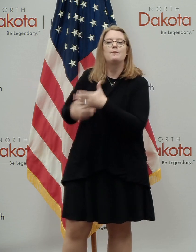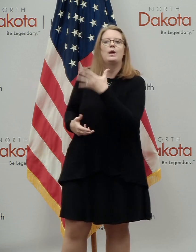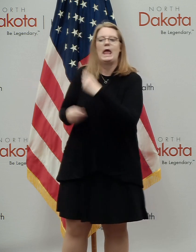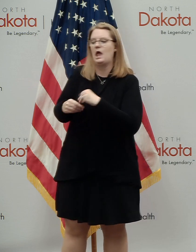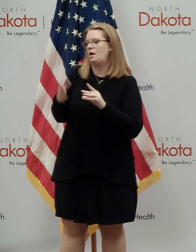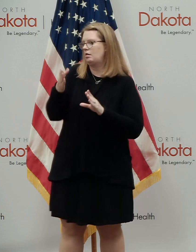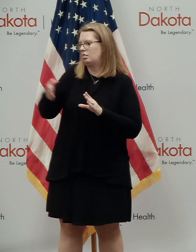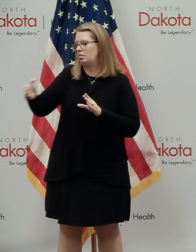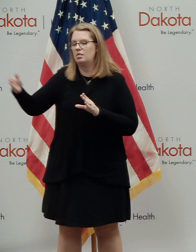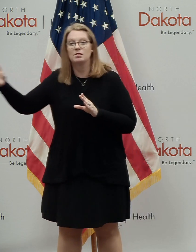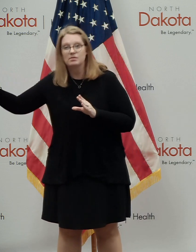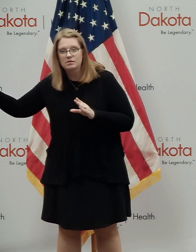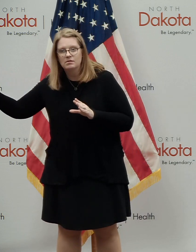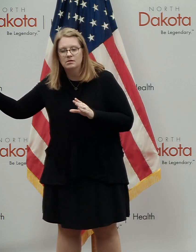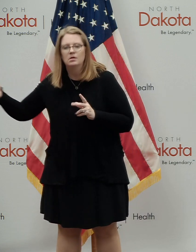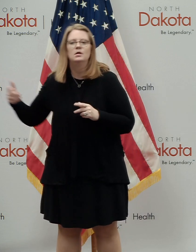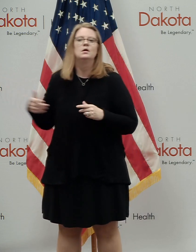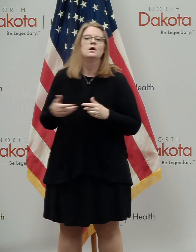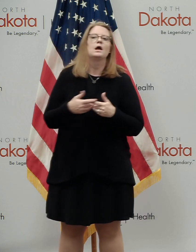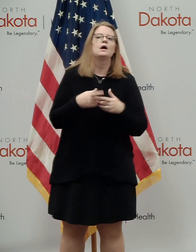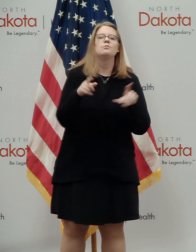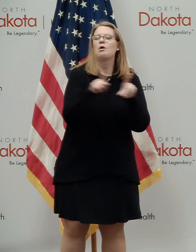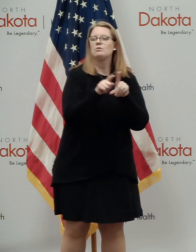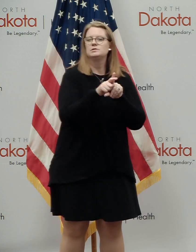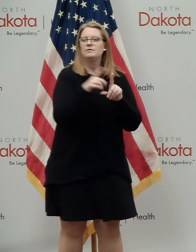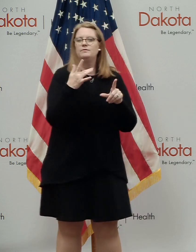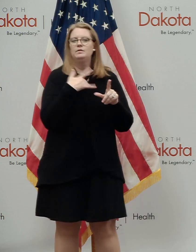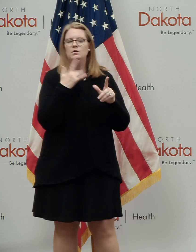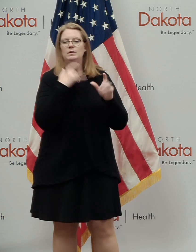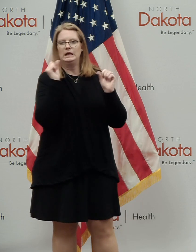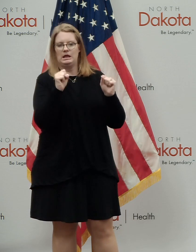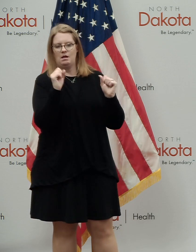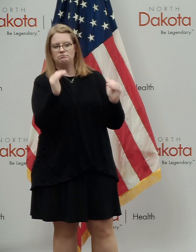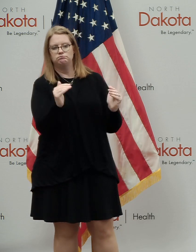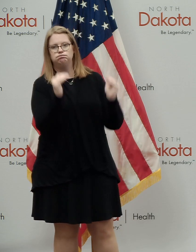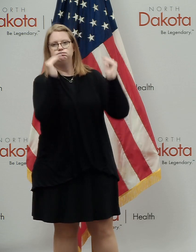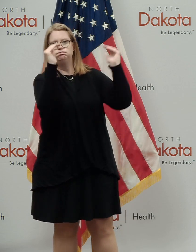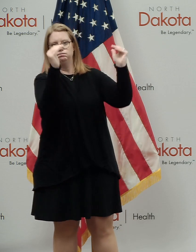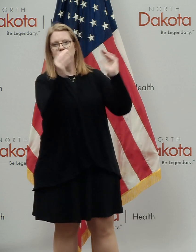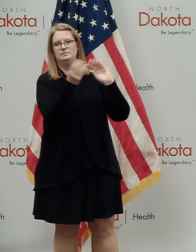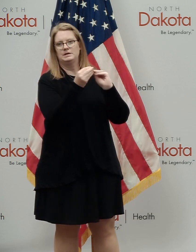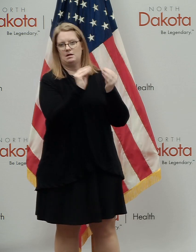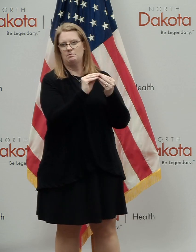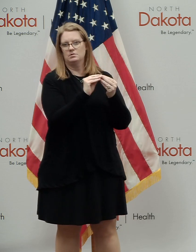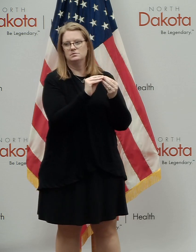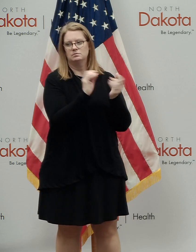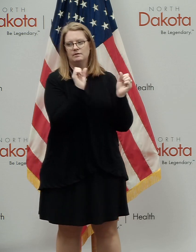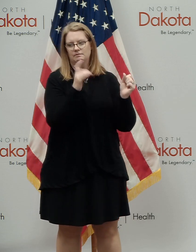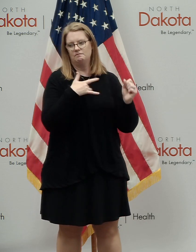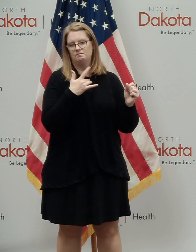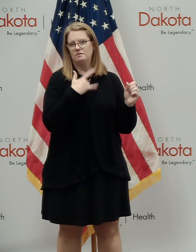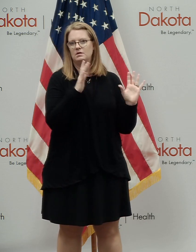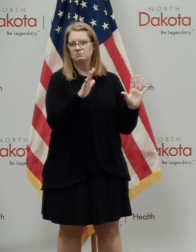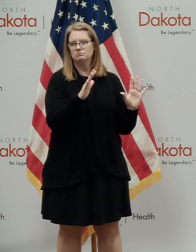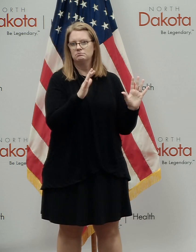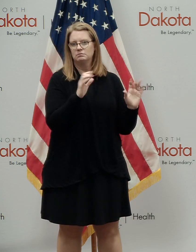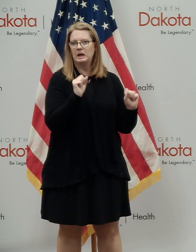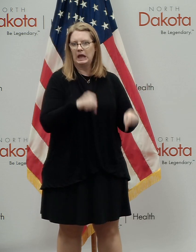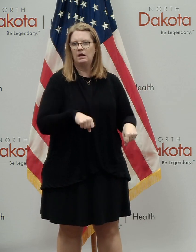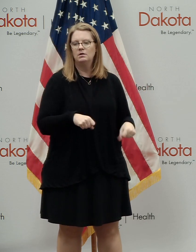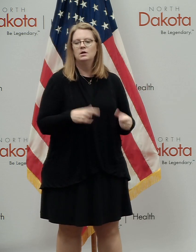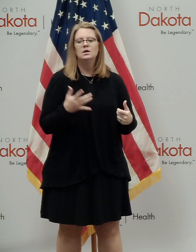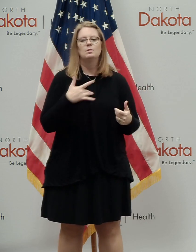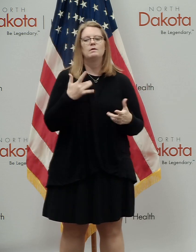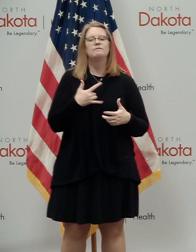we think that we can increase the numbers dramatically if needed. And like I said, we feel very strongly